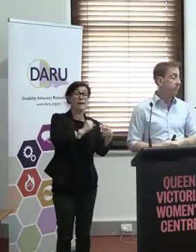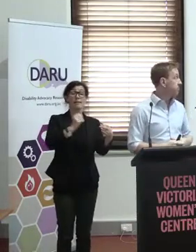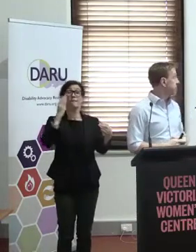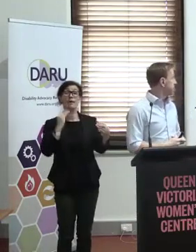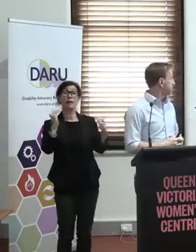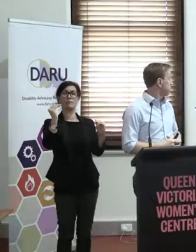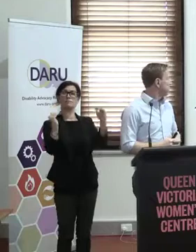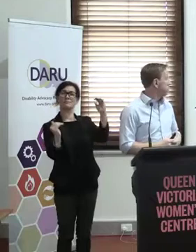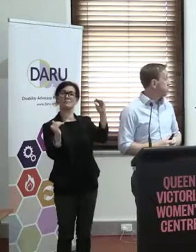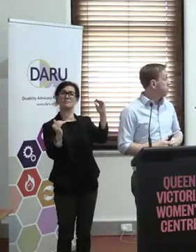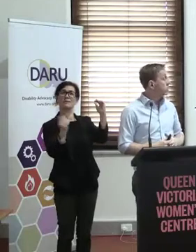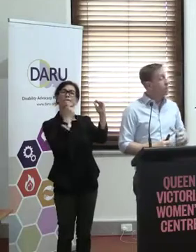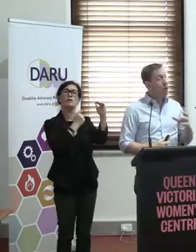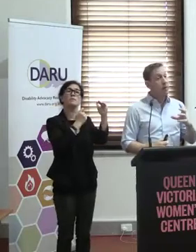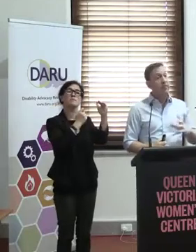clients.